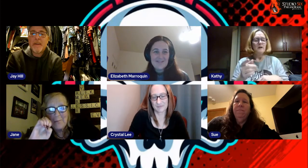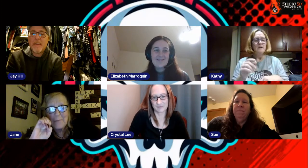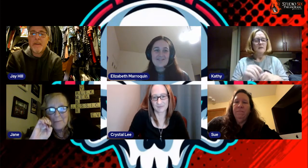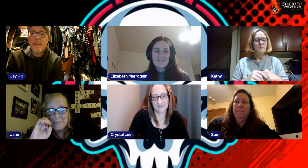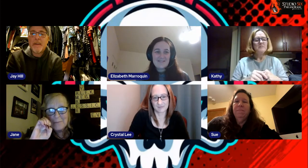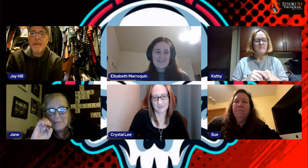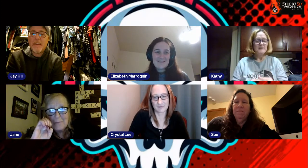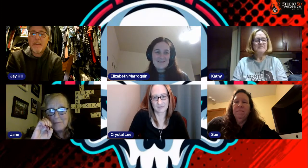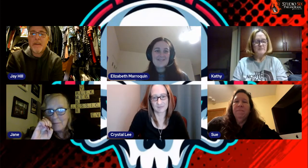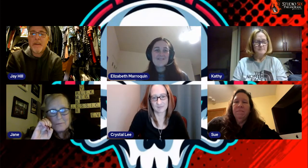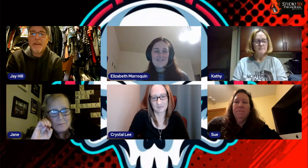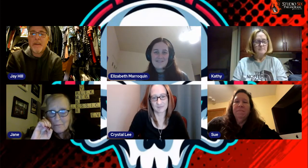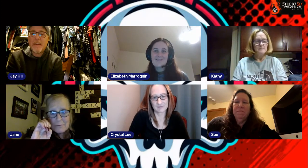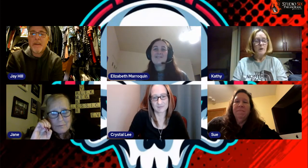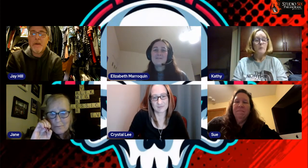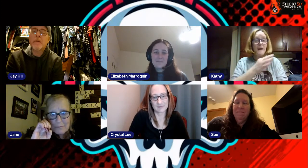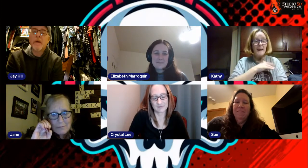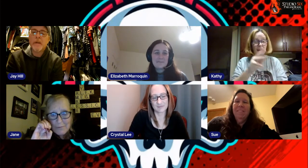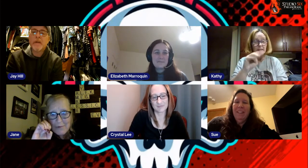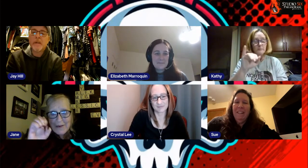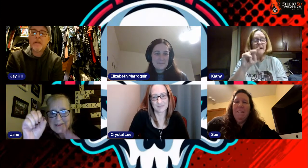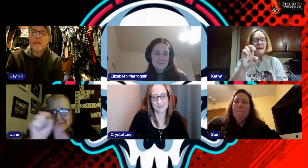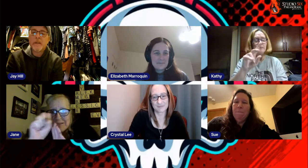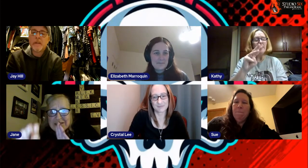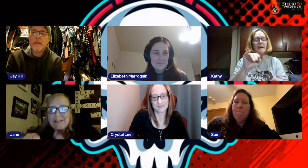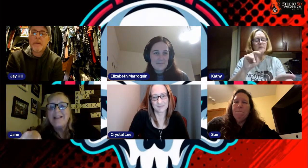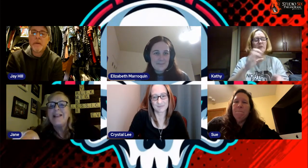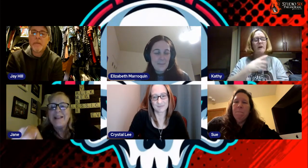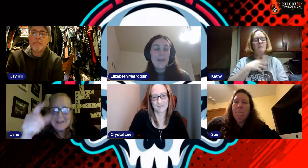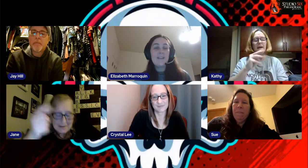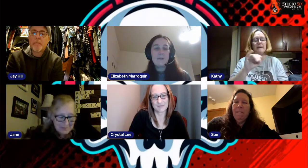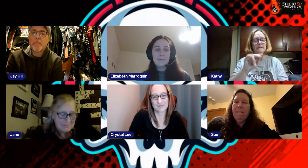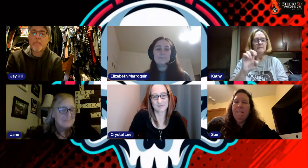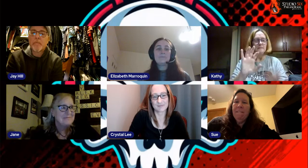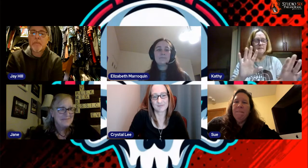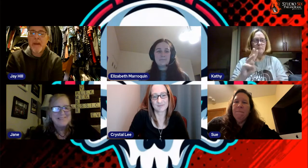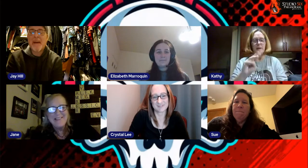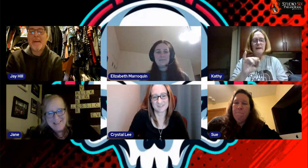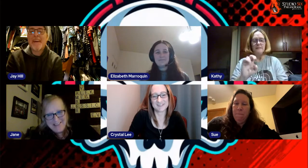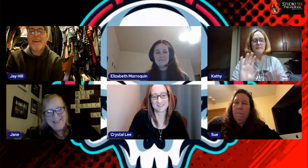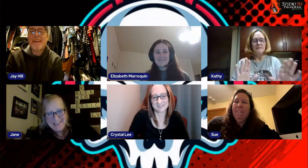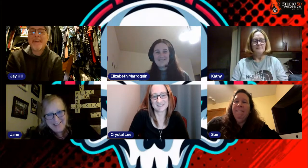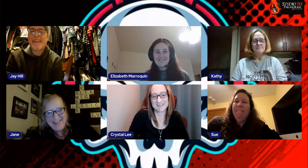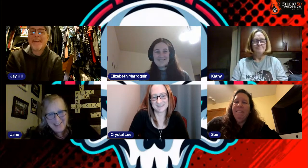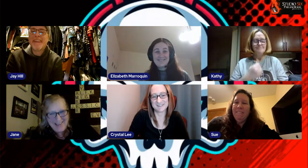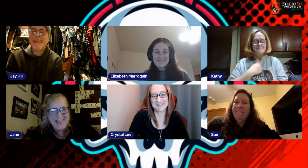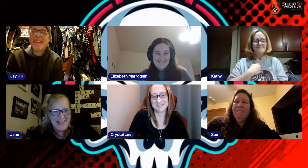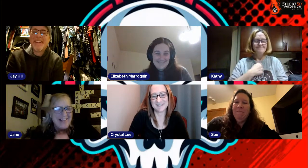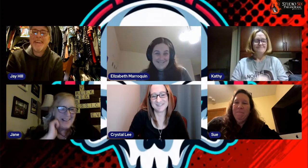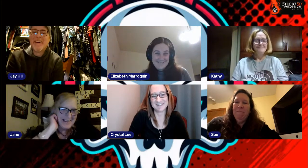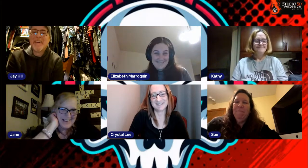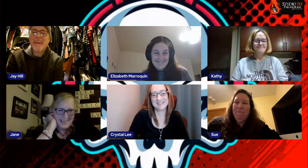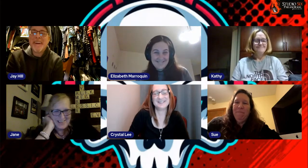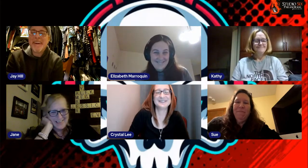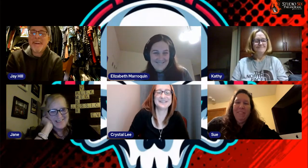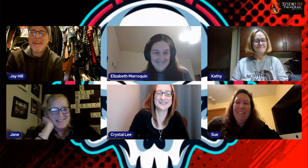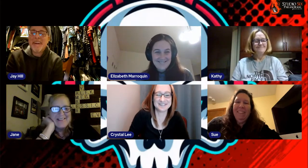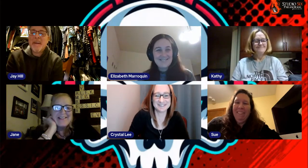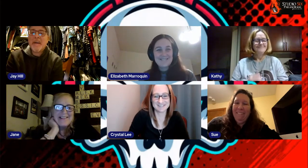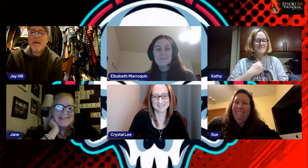town, Pittsfield. Okay. Oh, Maine. I'm sorry, Maine. Maine.